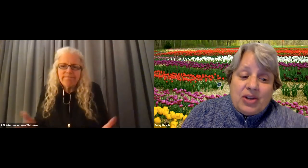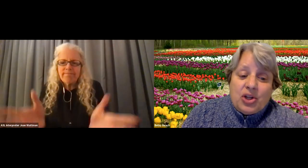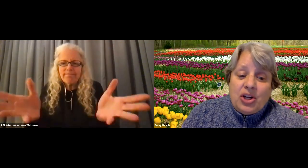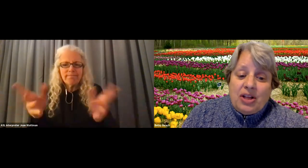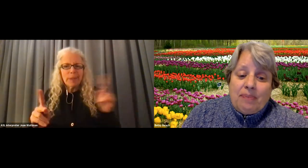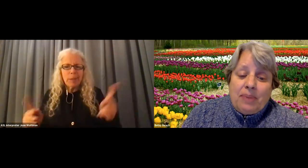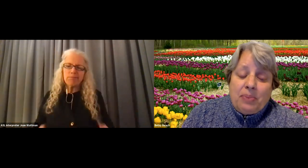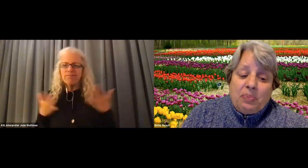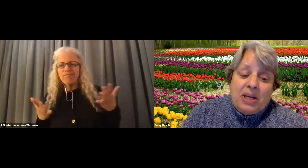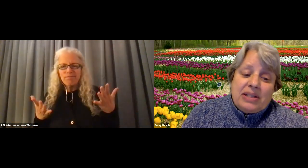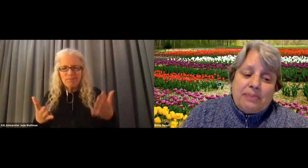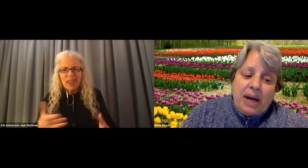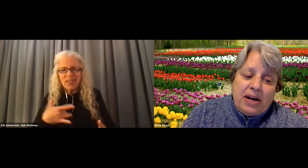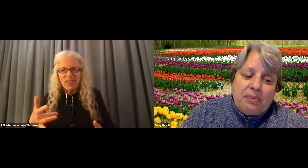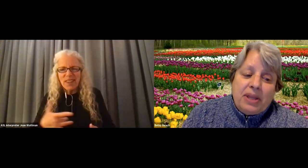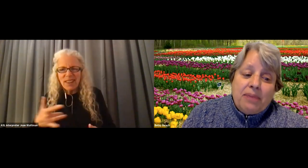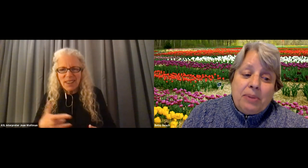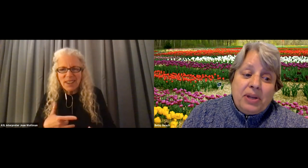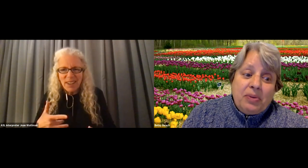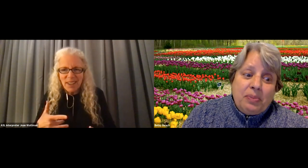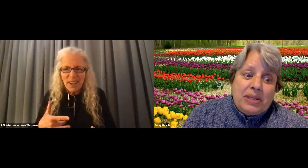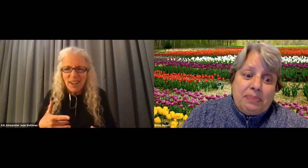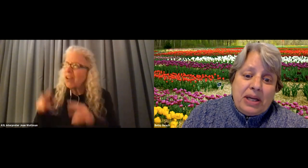presentation, and that people will be inspired by the people that will be speaking.